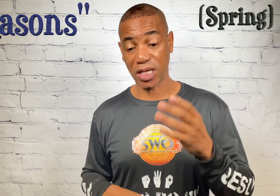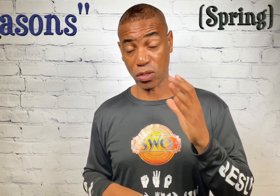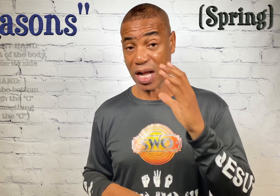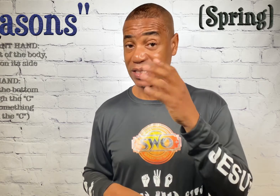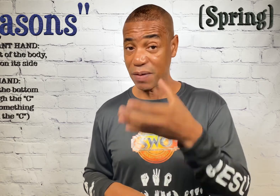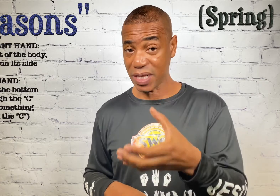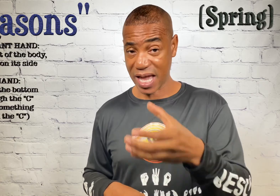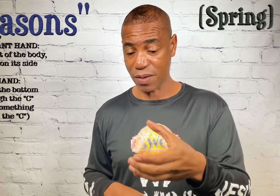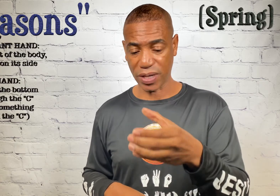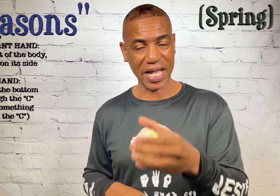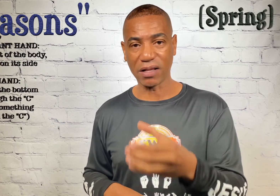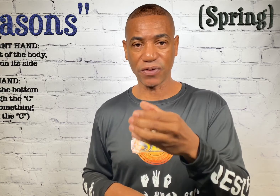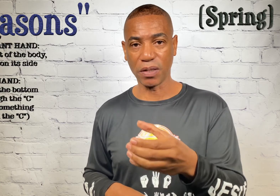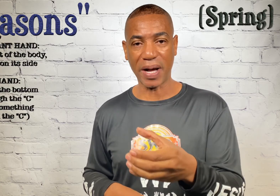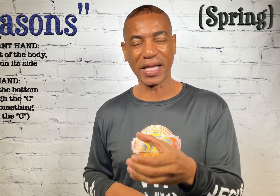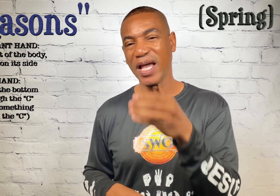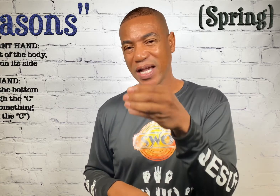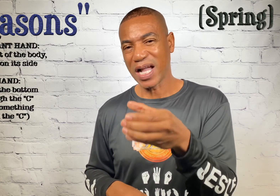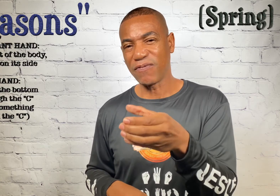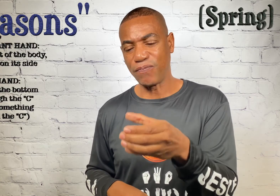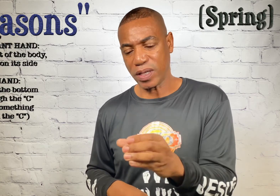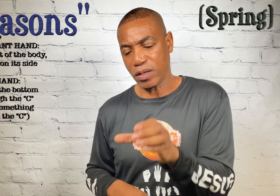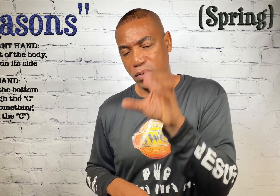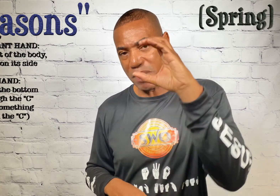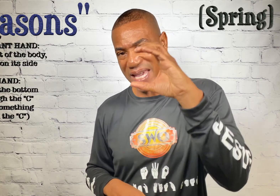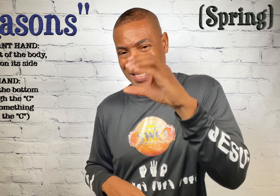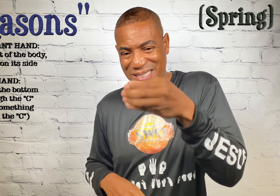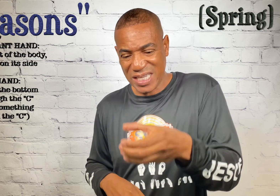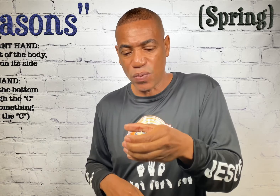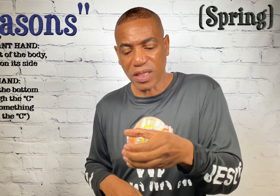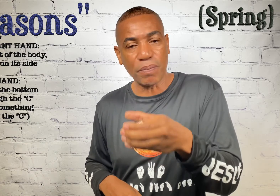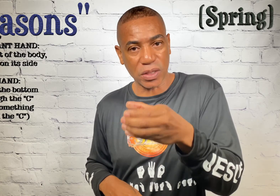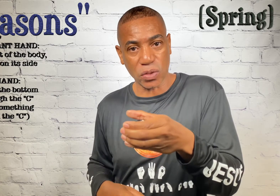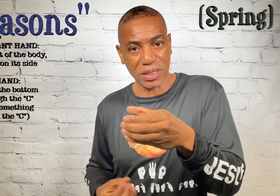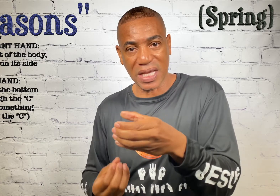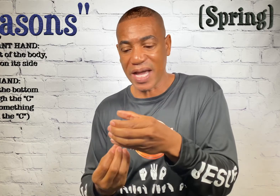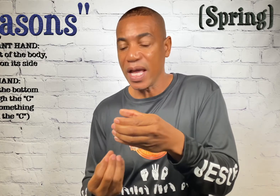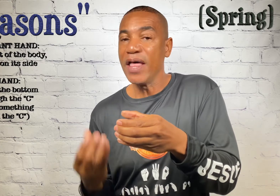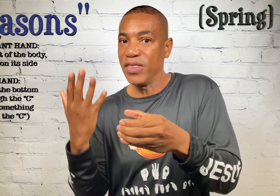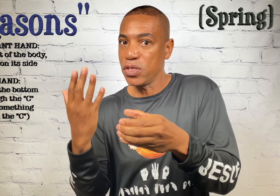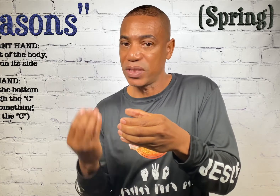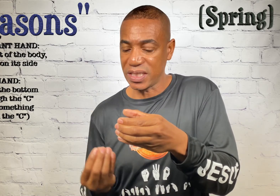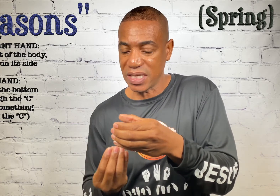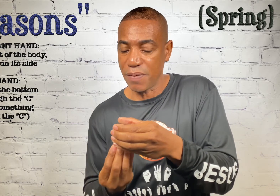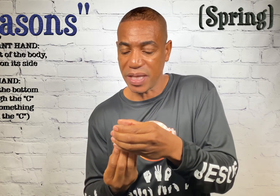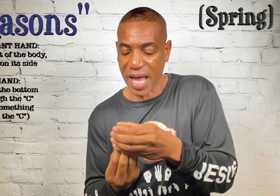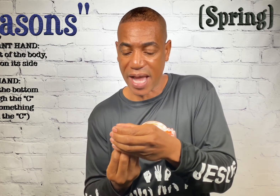your non-dominant hand, bring that out in front of the body, kind of make a C with it, but it's on the side. Then you'll take the dominant hand,